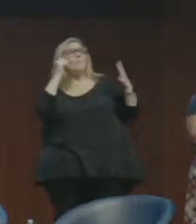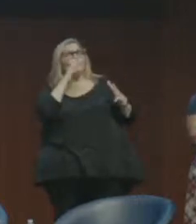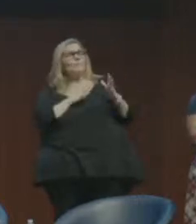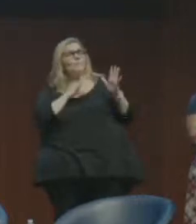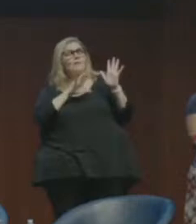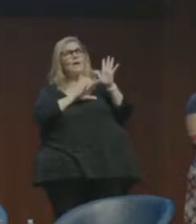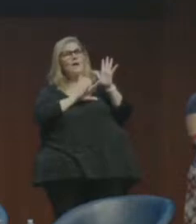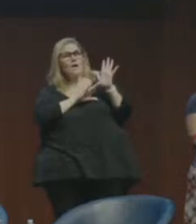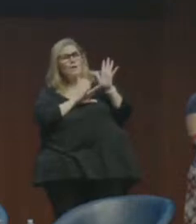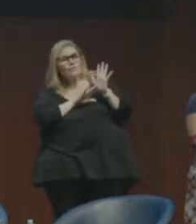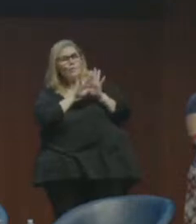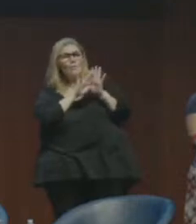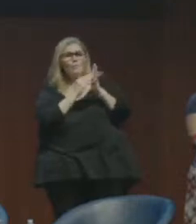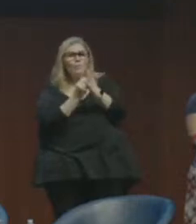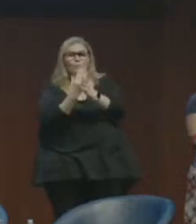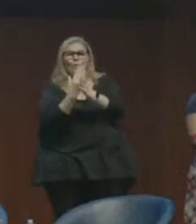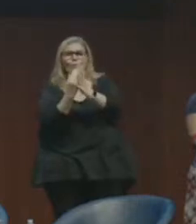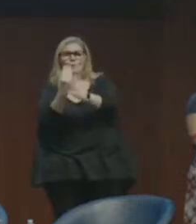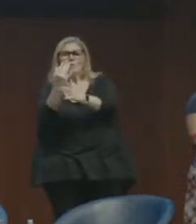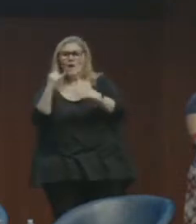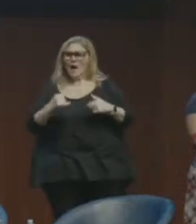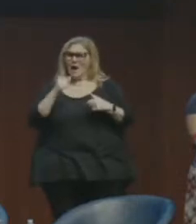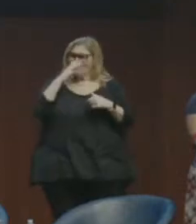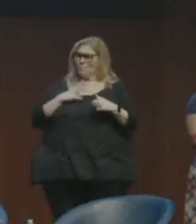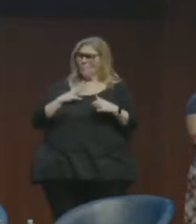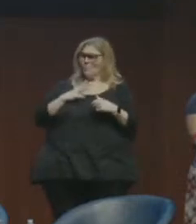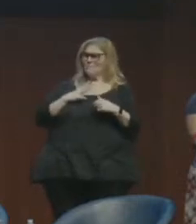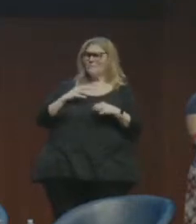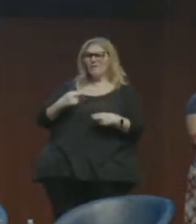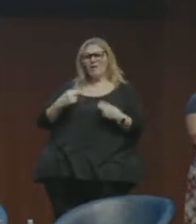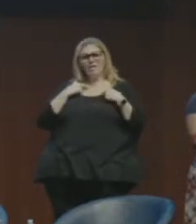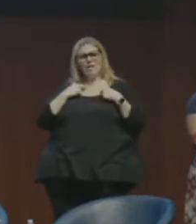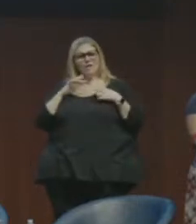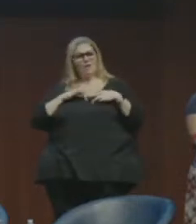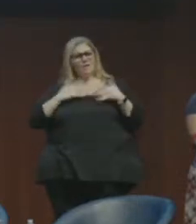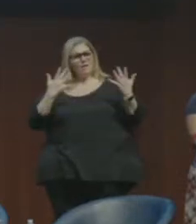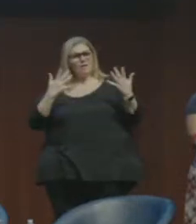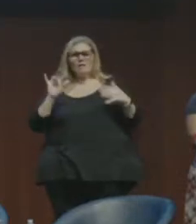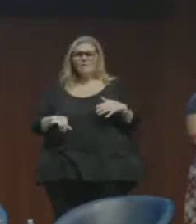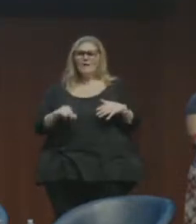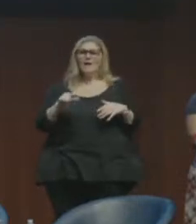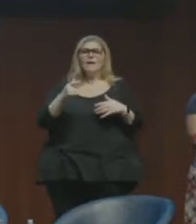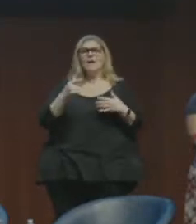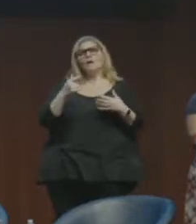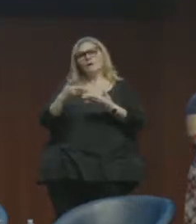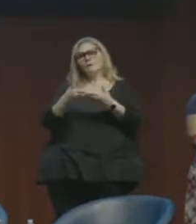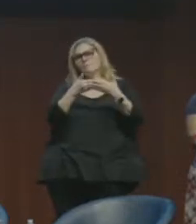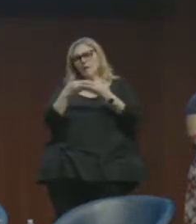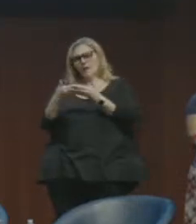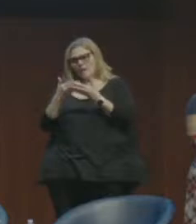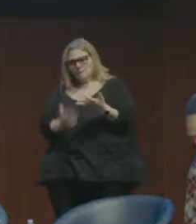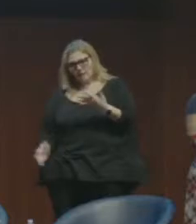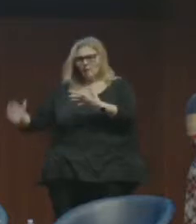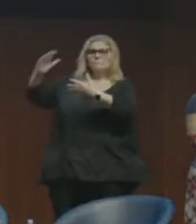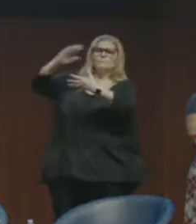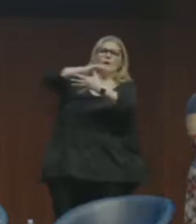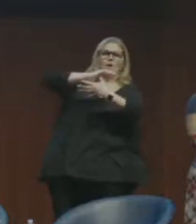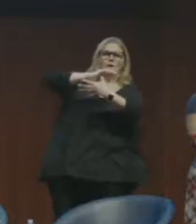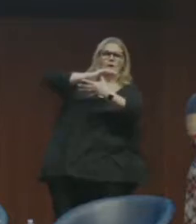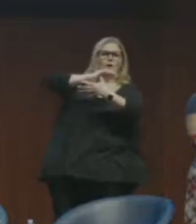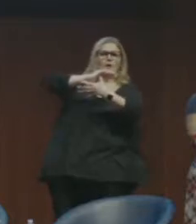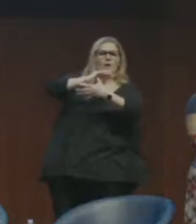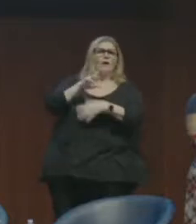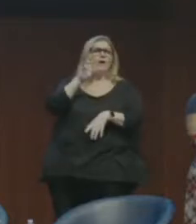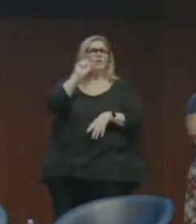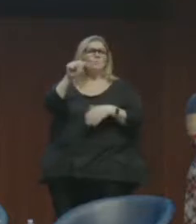grow. Island woman, warm spirit, vex. Let baby be first priority. US